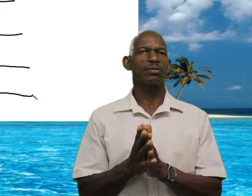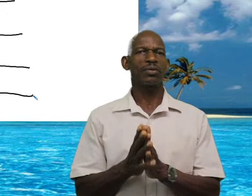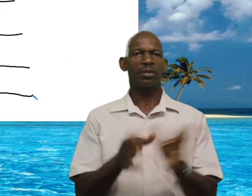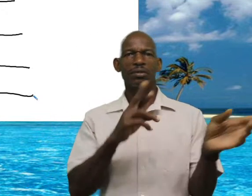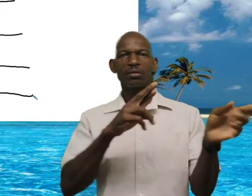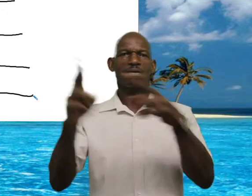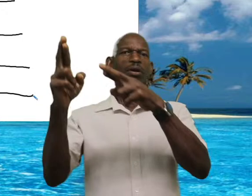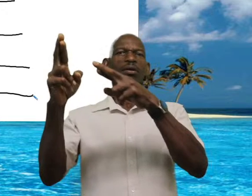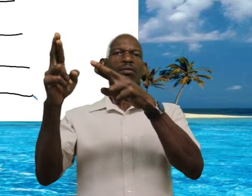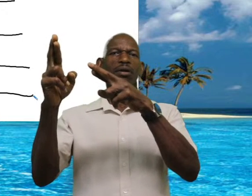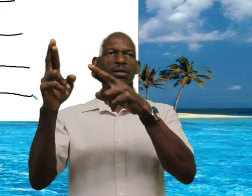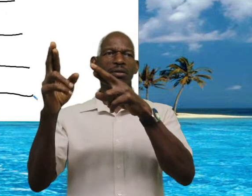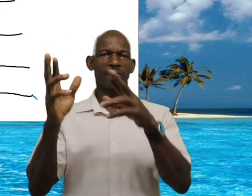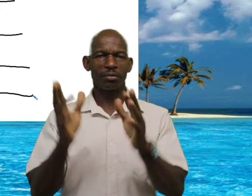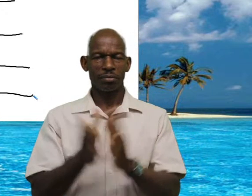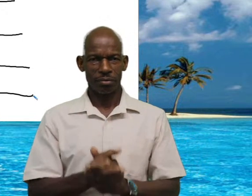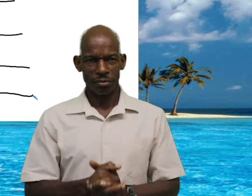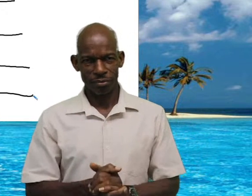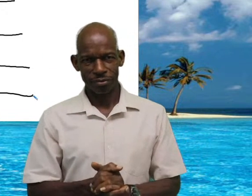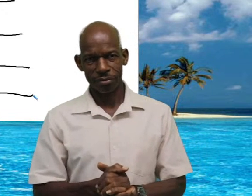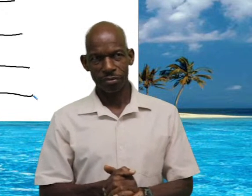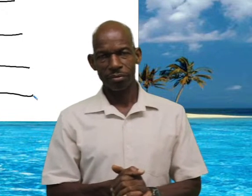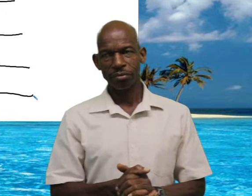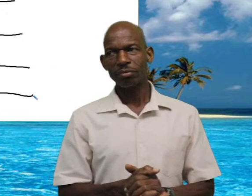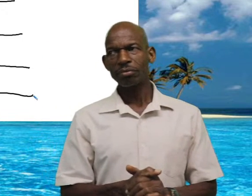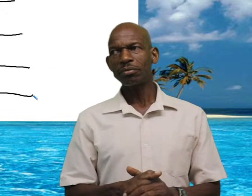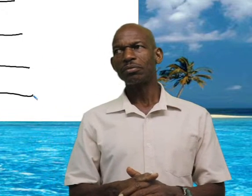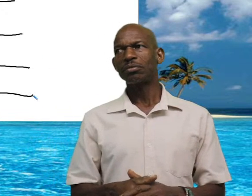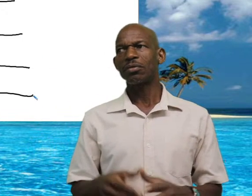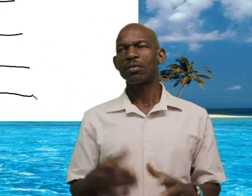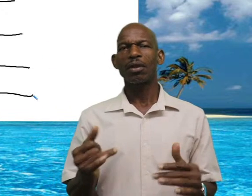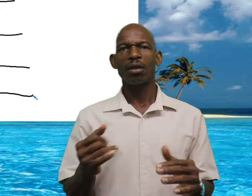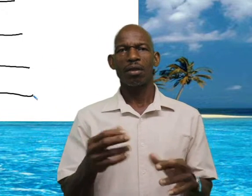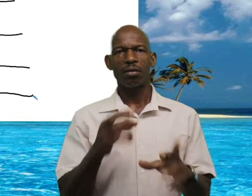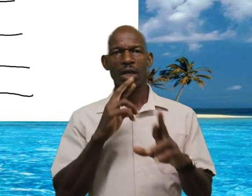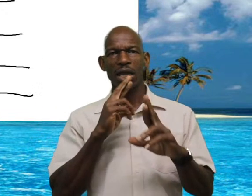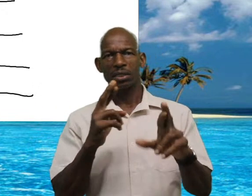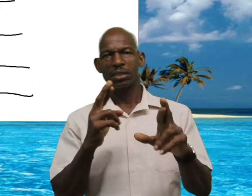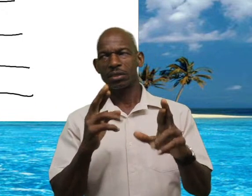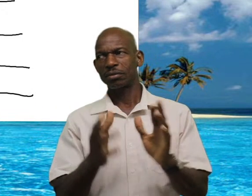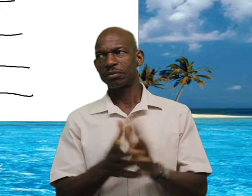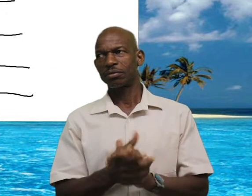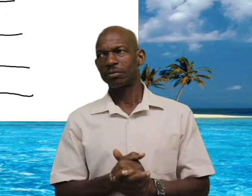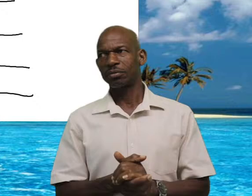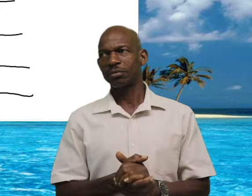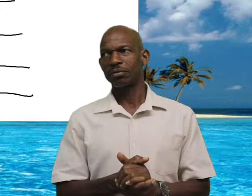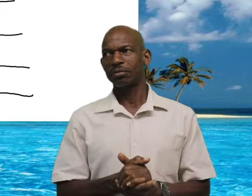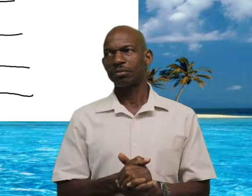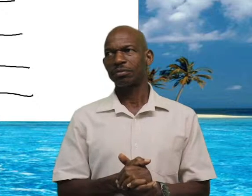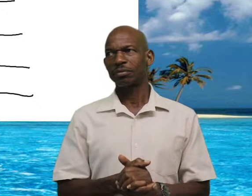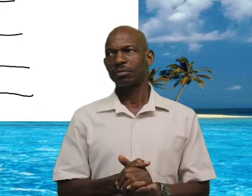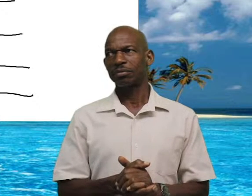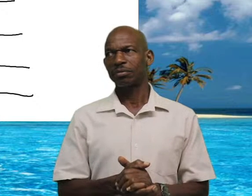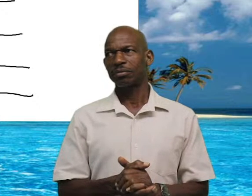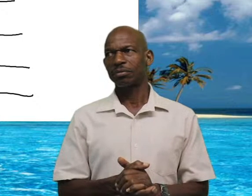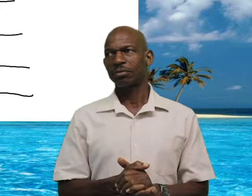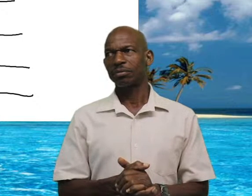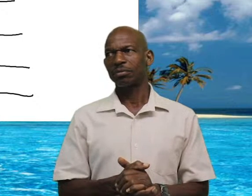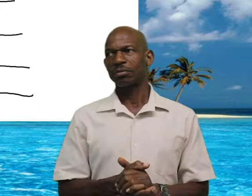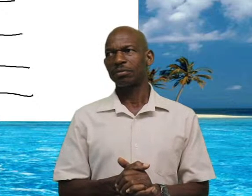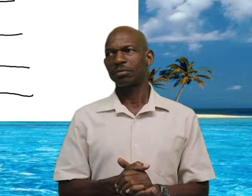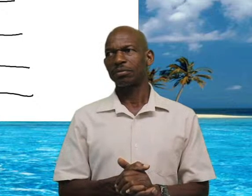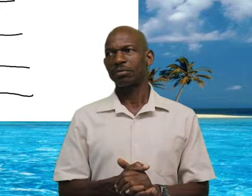So okay, so the answer, I'm doing the answer one time. So number